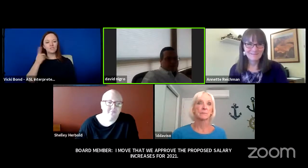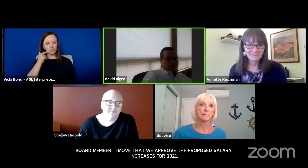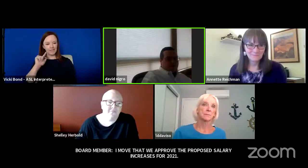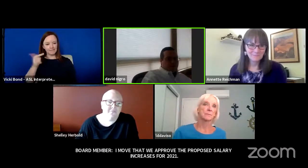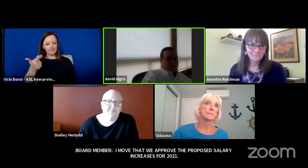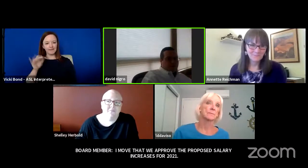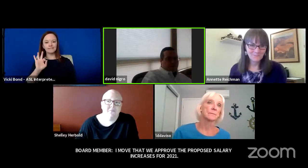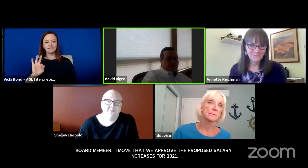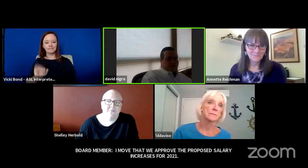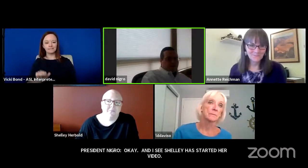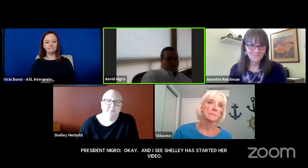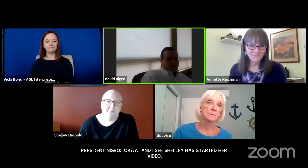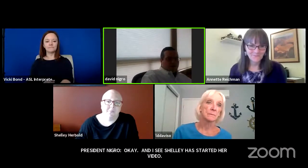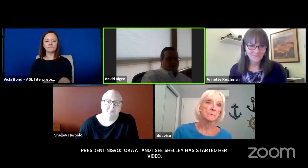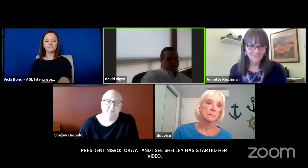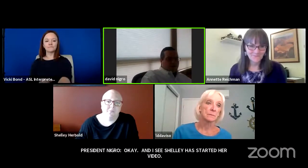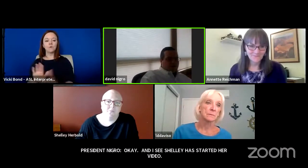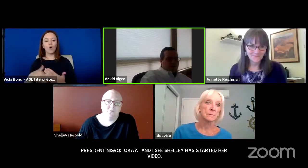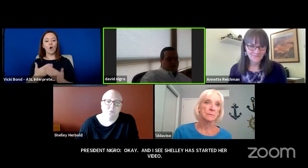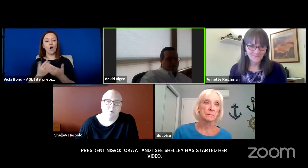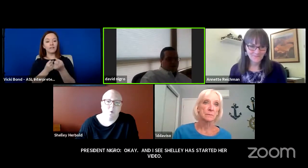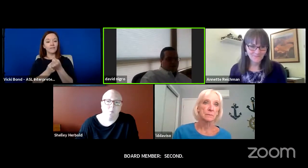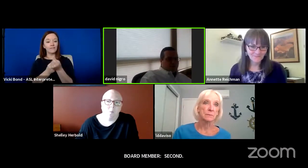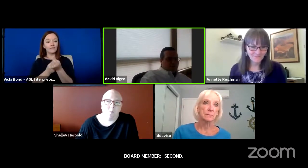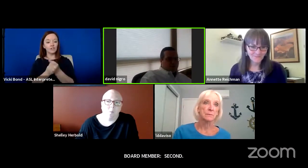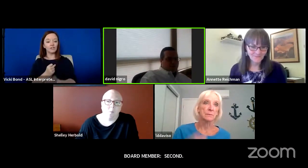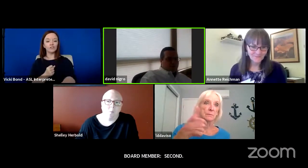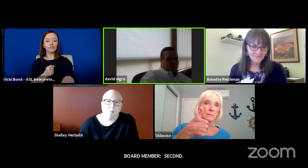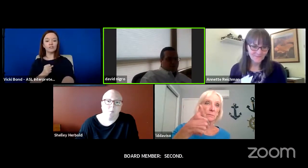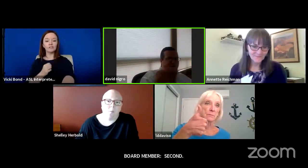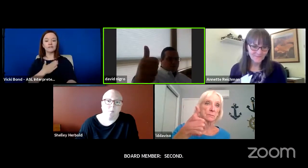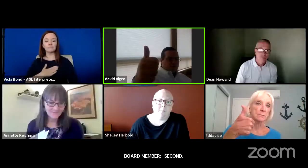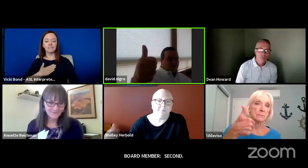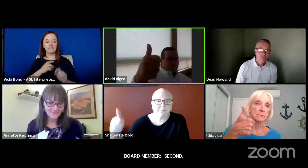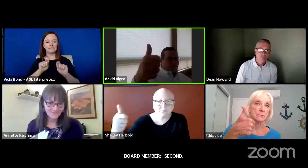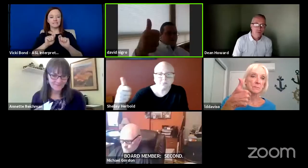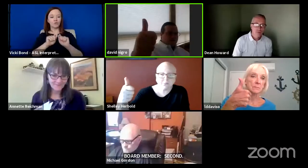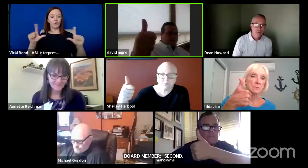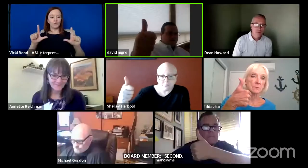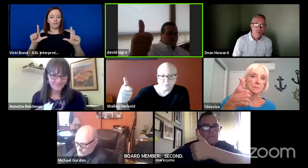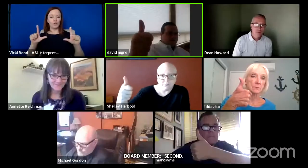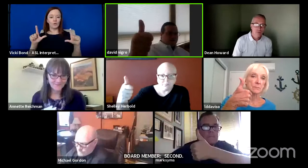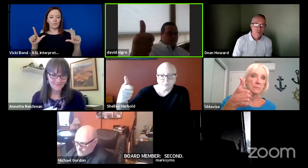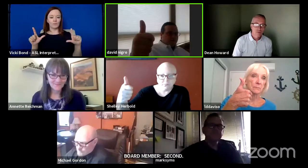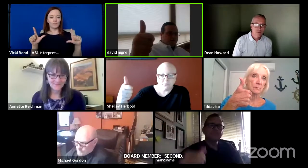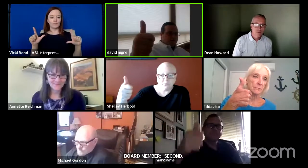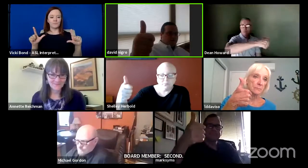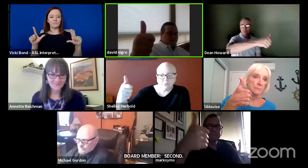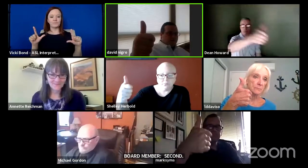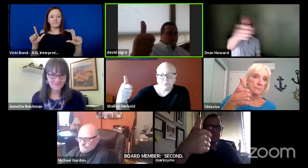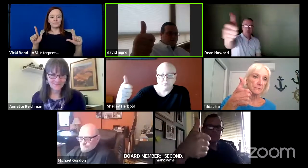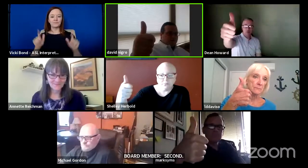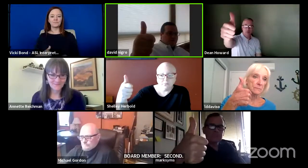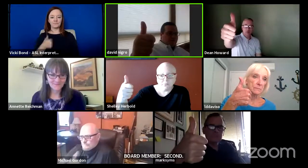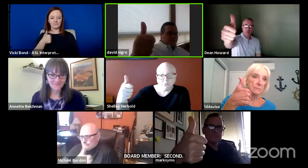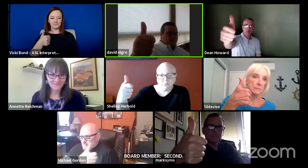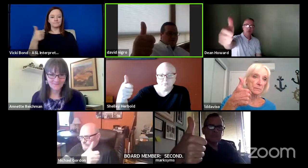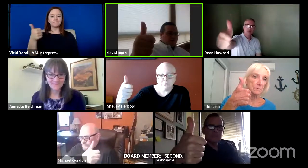seconds. All those in favor, please start your video and make